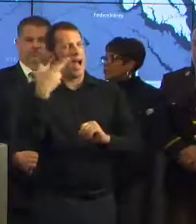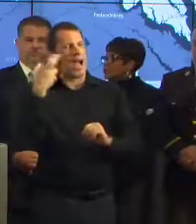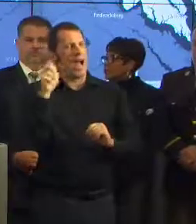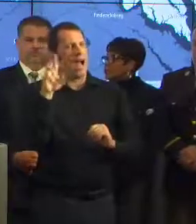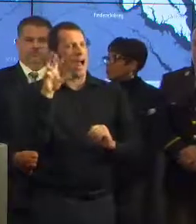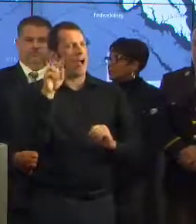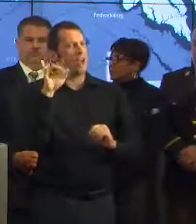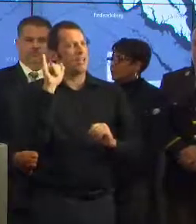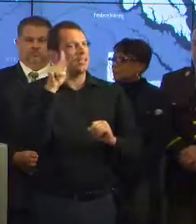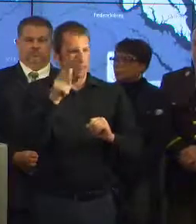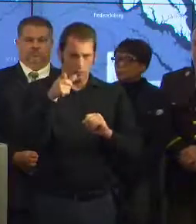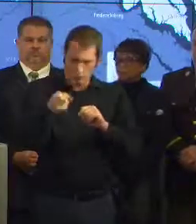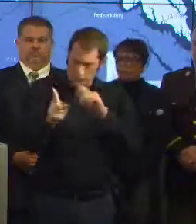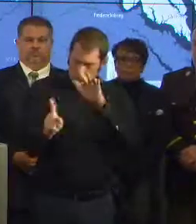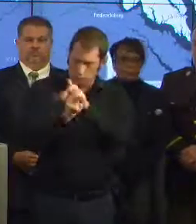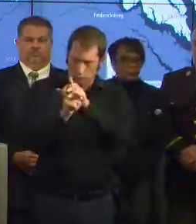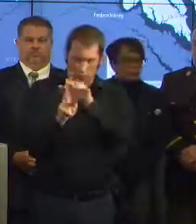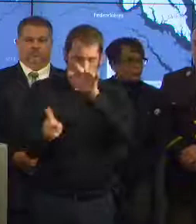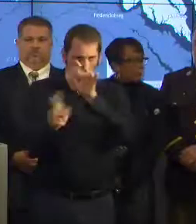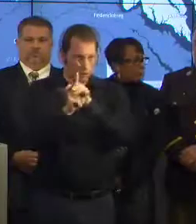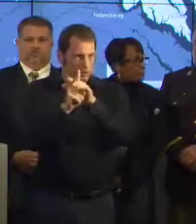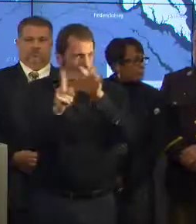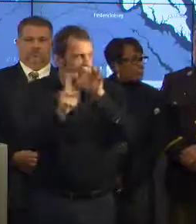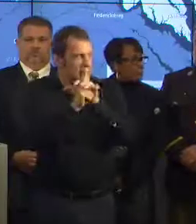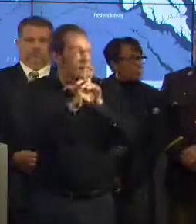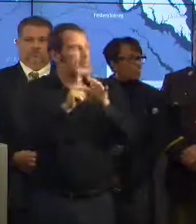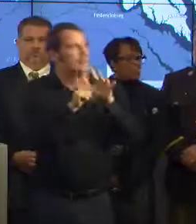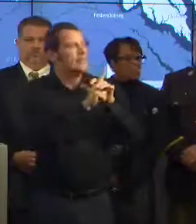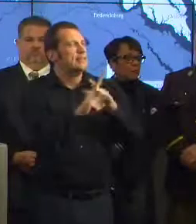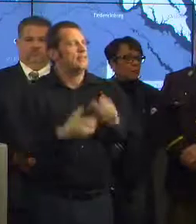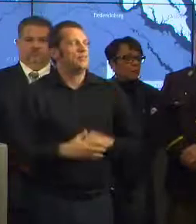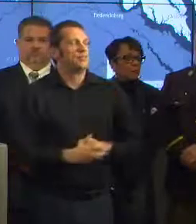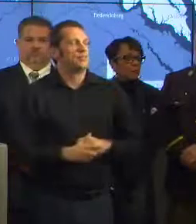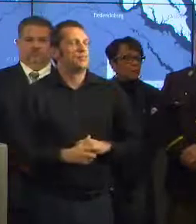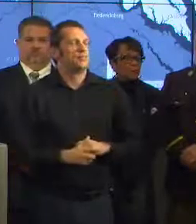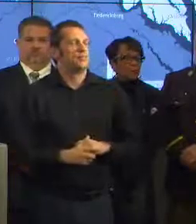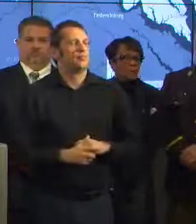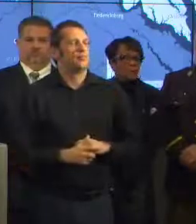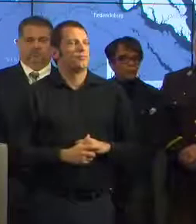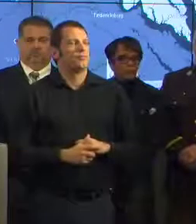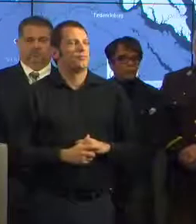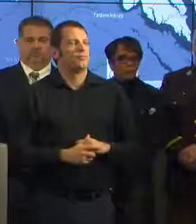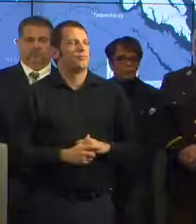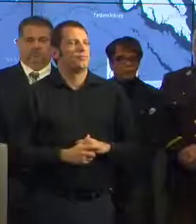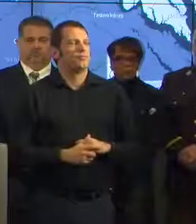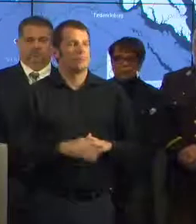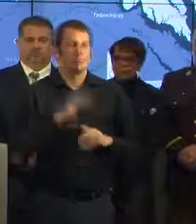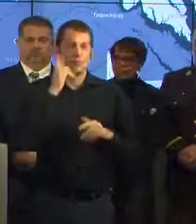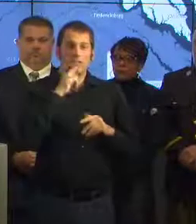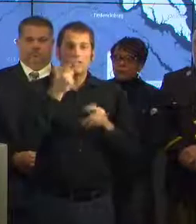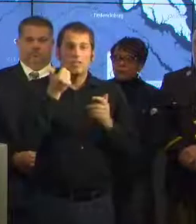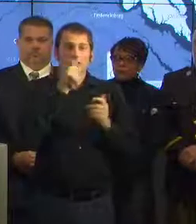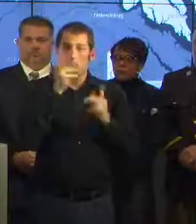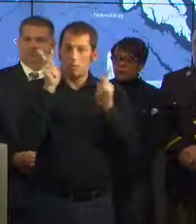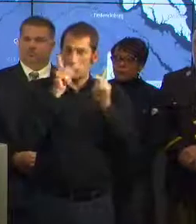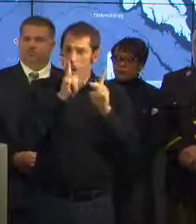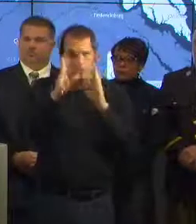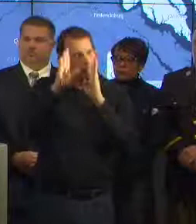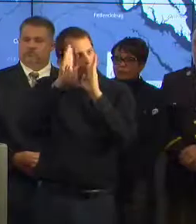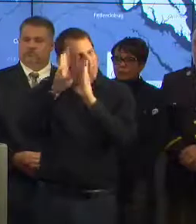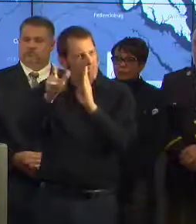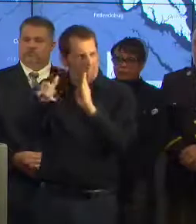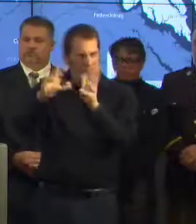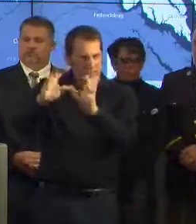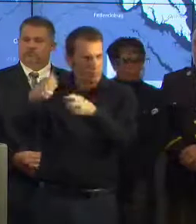were paying attention to this crisis, Governor Hogan has consistently shown decisiveness and